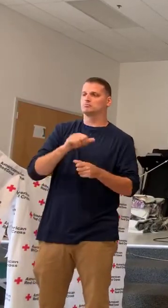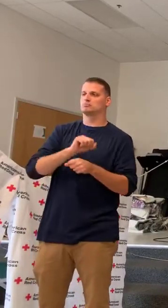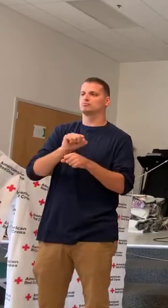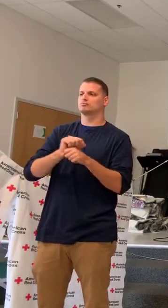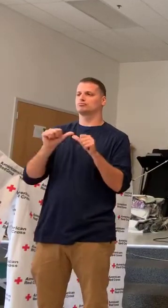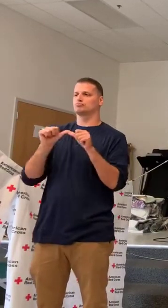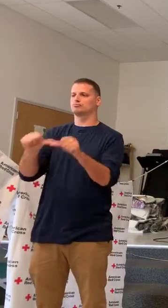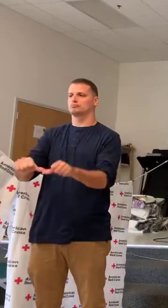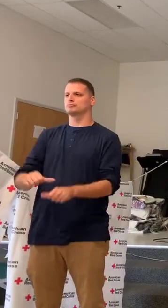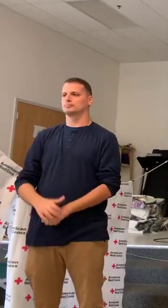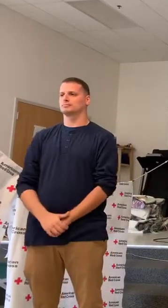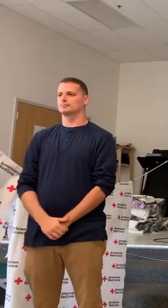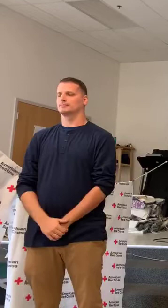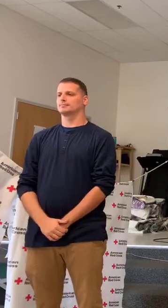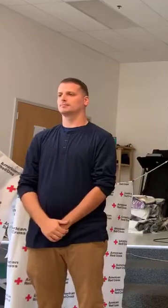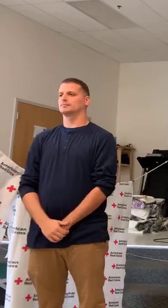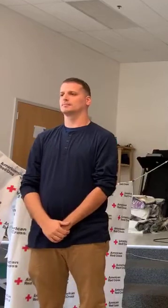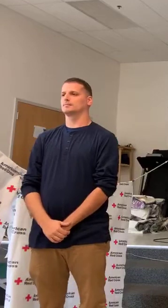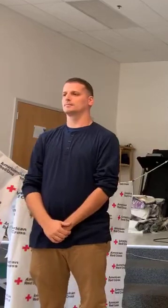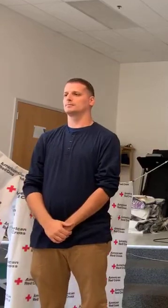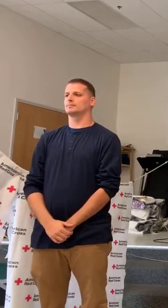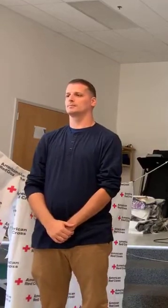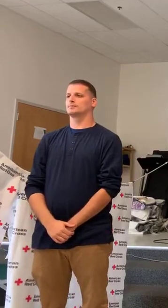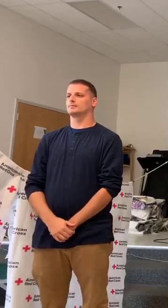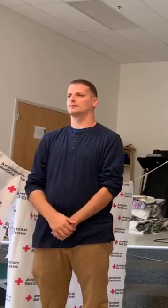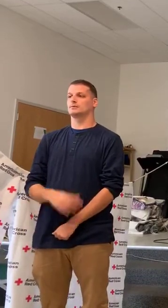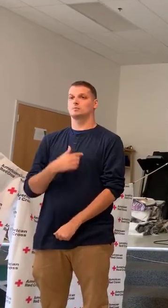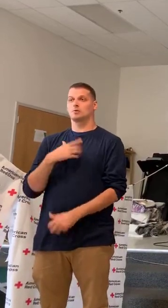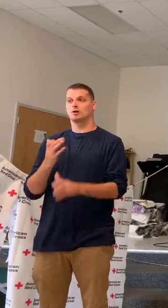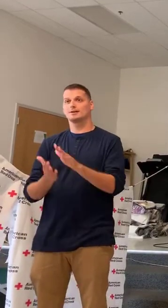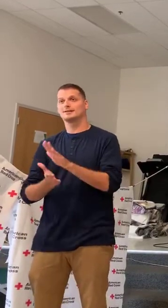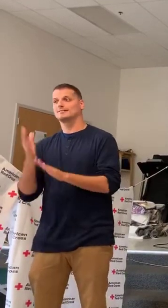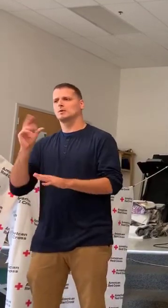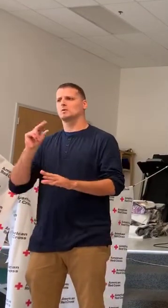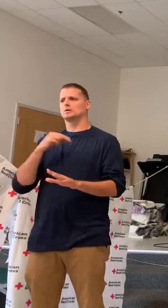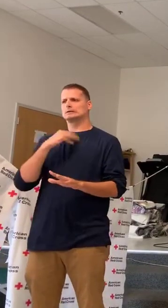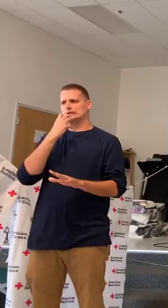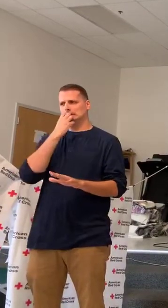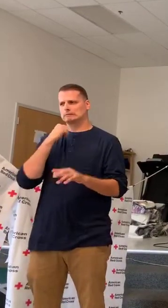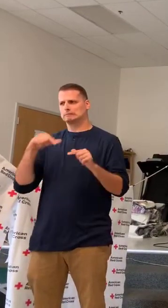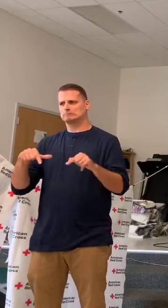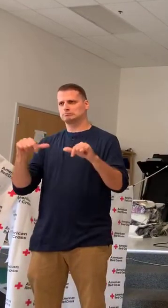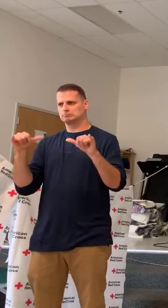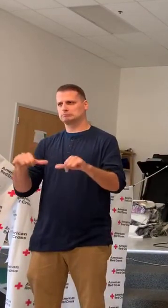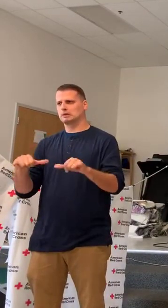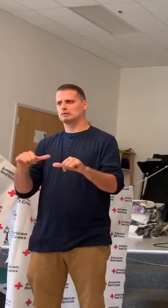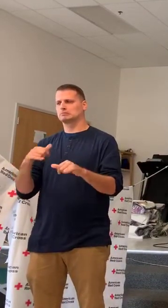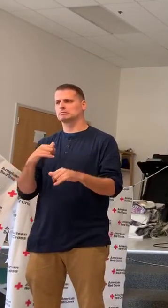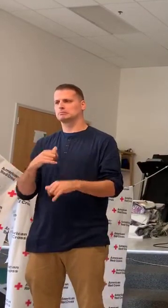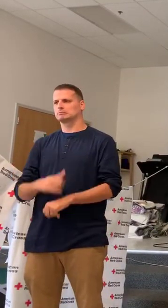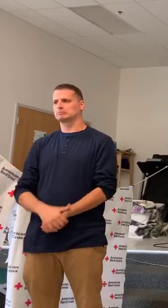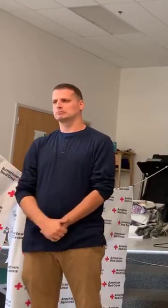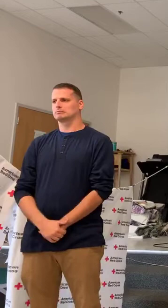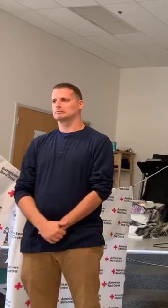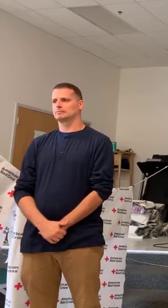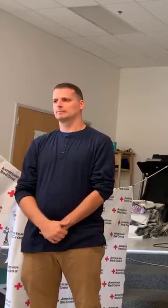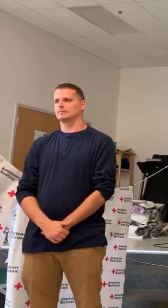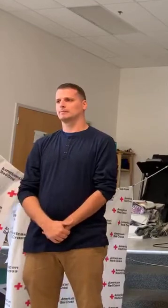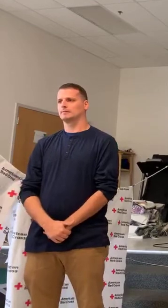the way you worded it, we're pulling out, no, because our local troopers are always here. You just won't have the amount that you have been